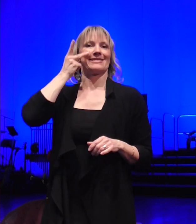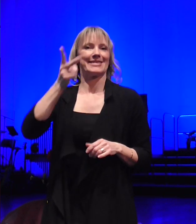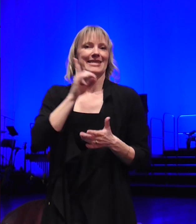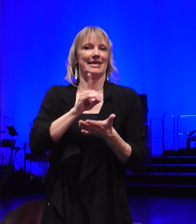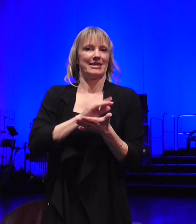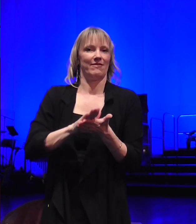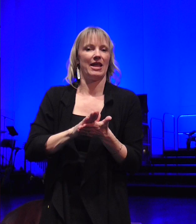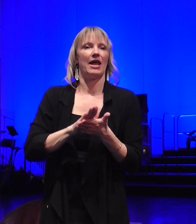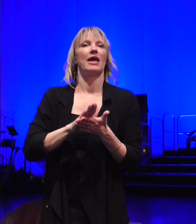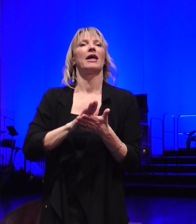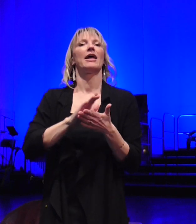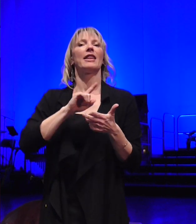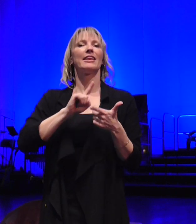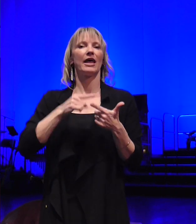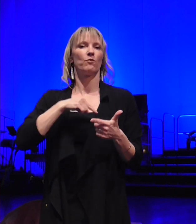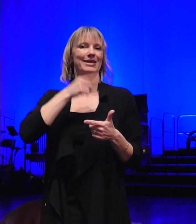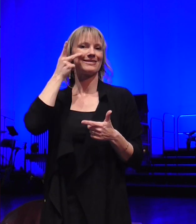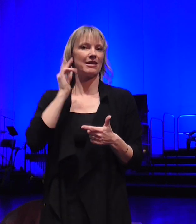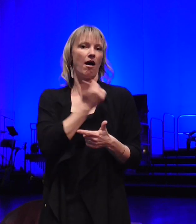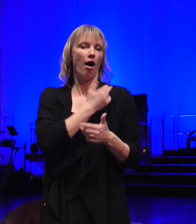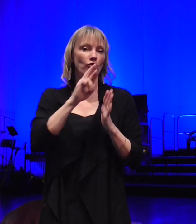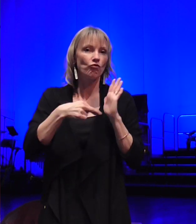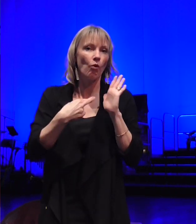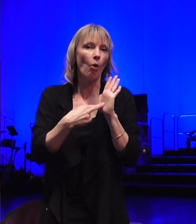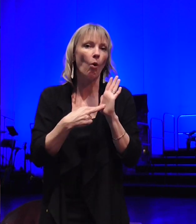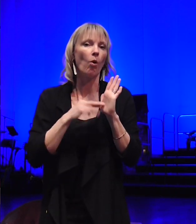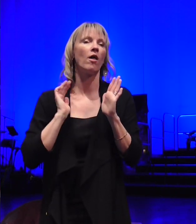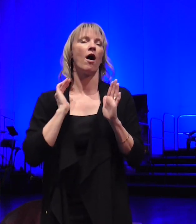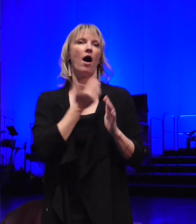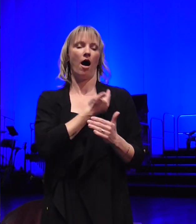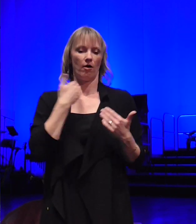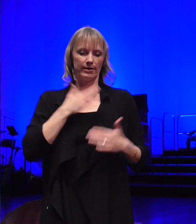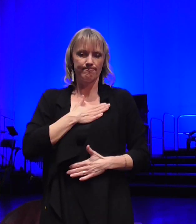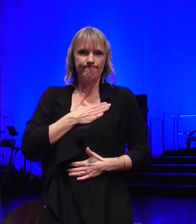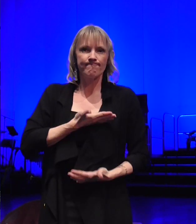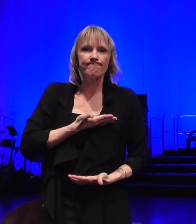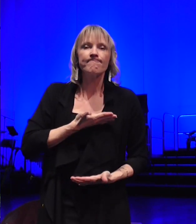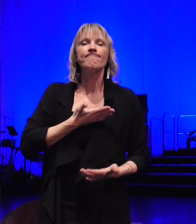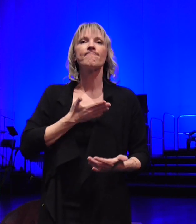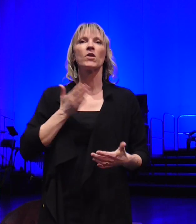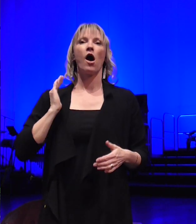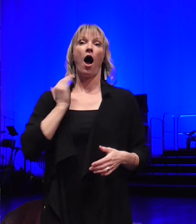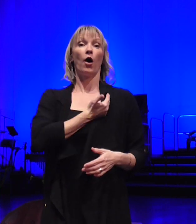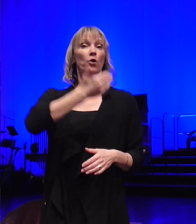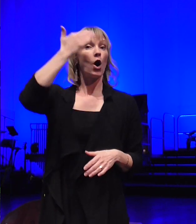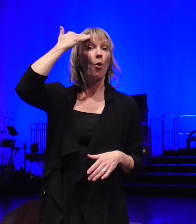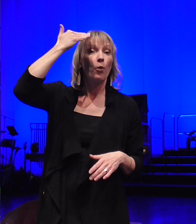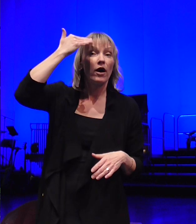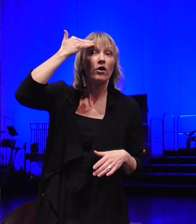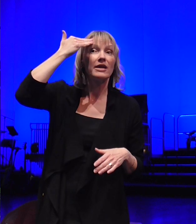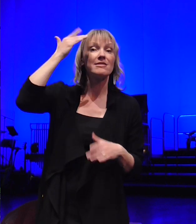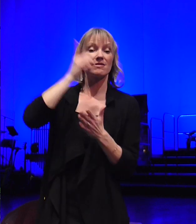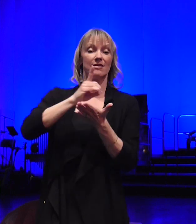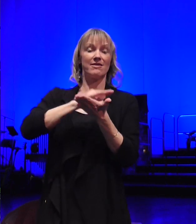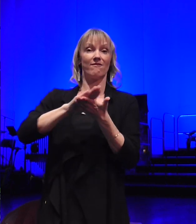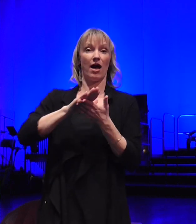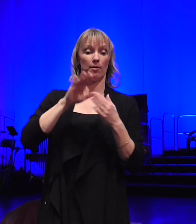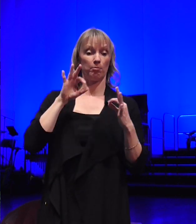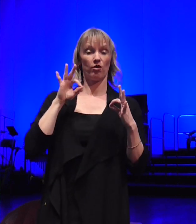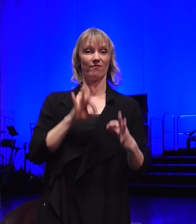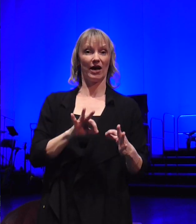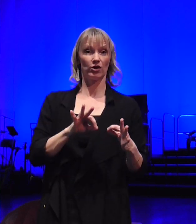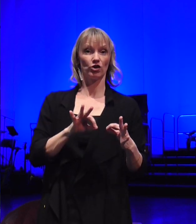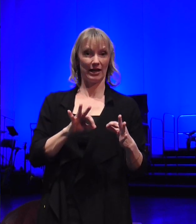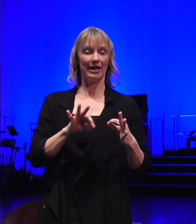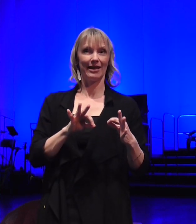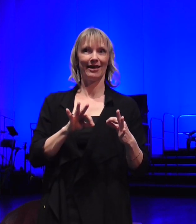see part of our human role, part of the human sacrament, is that through our awareness of that divine perfection, we bring